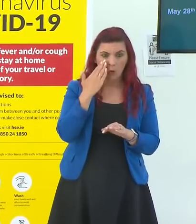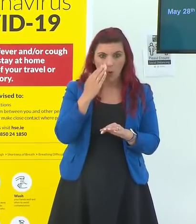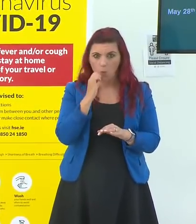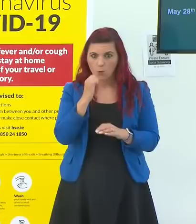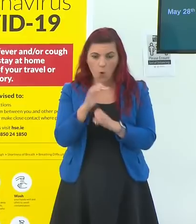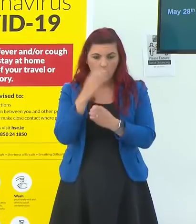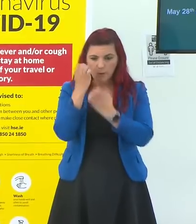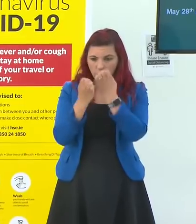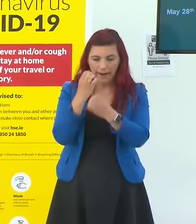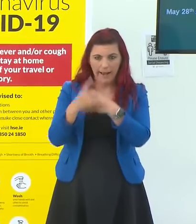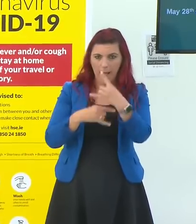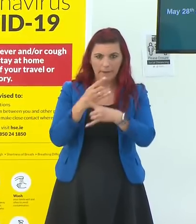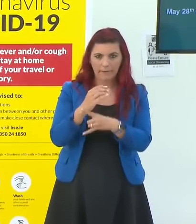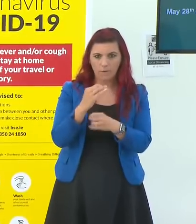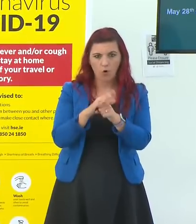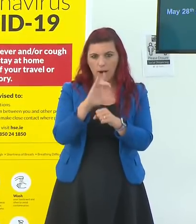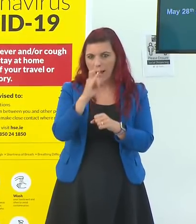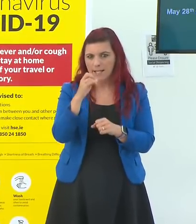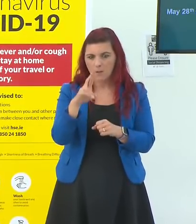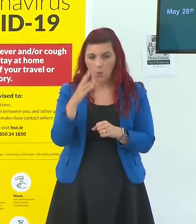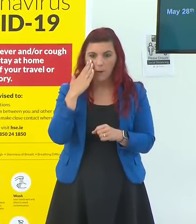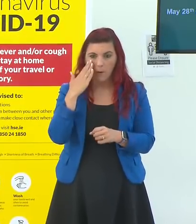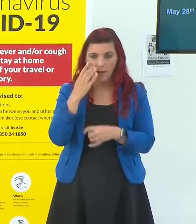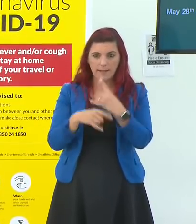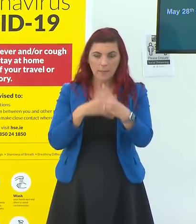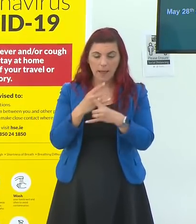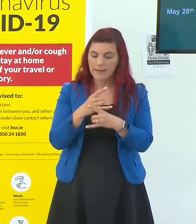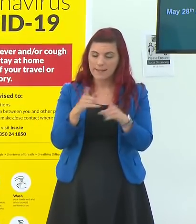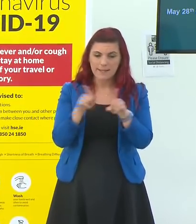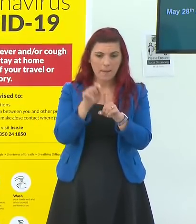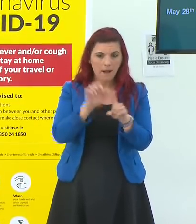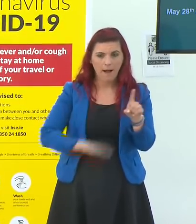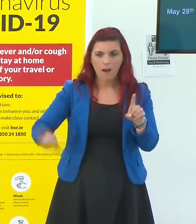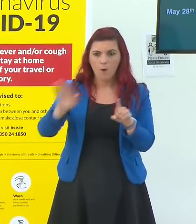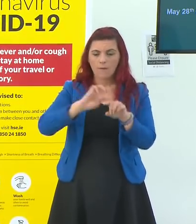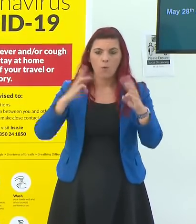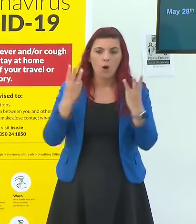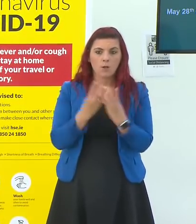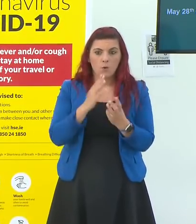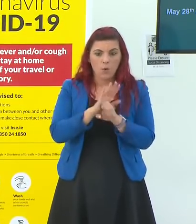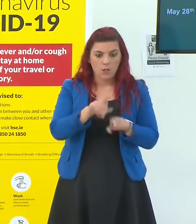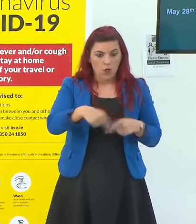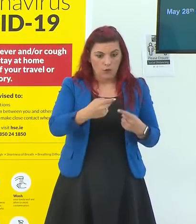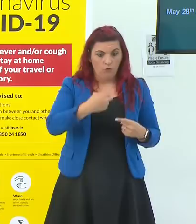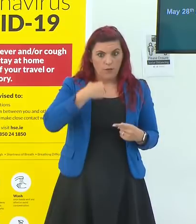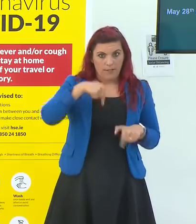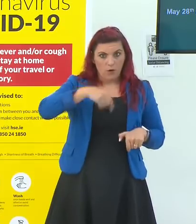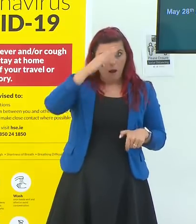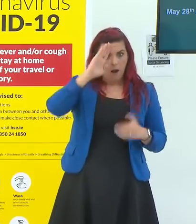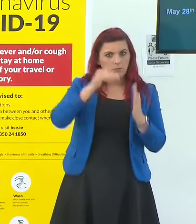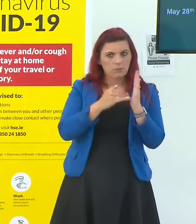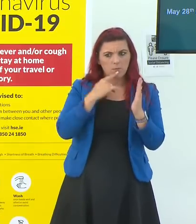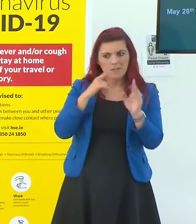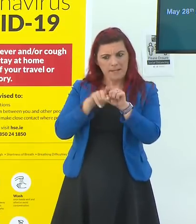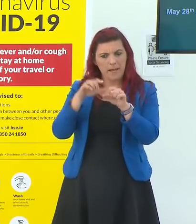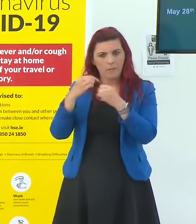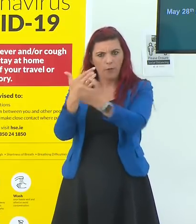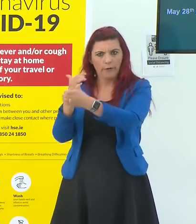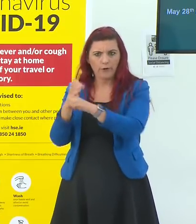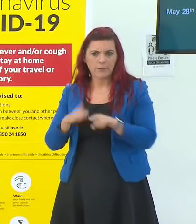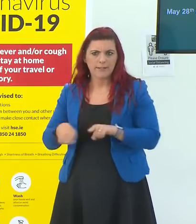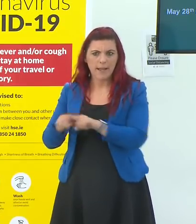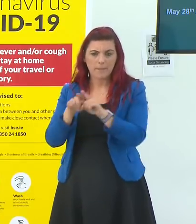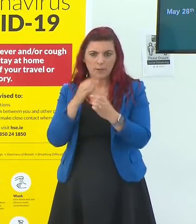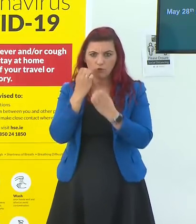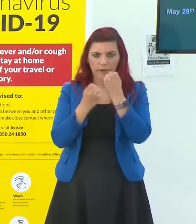screening the way we were. And that's happened right across the world. So it's a challenge not just for us, but for other countries, that screening programmes have been